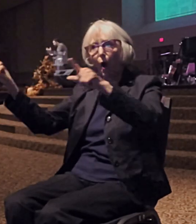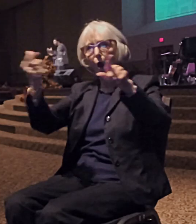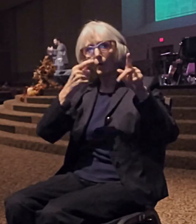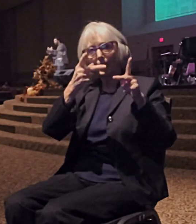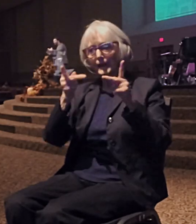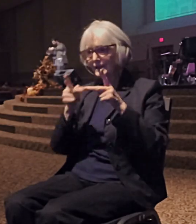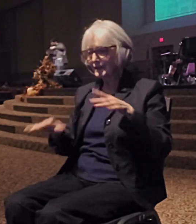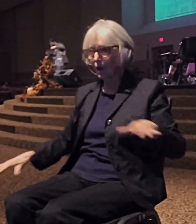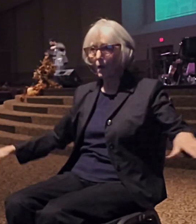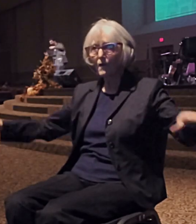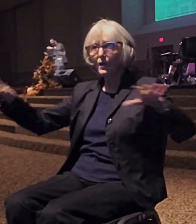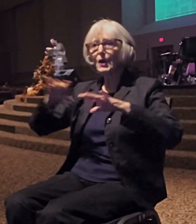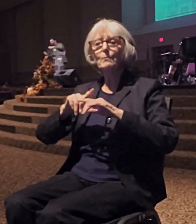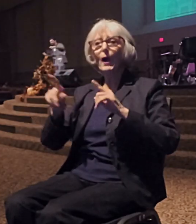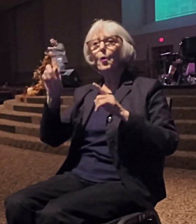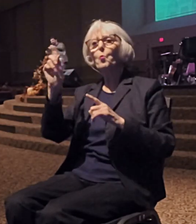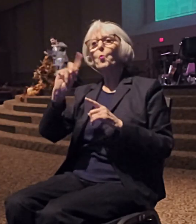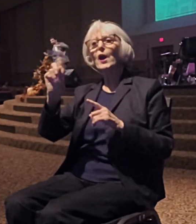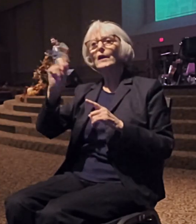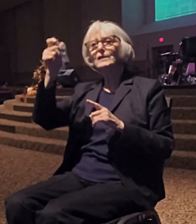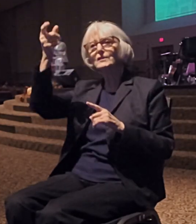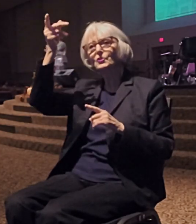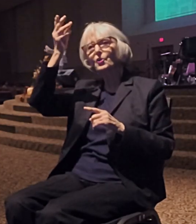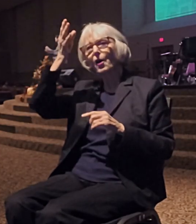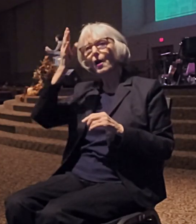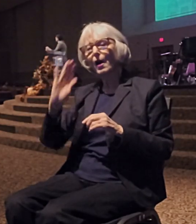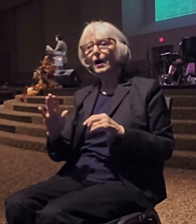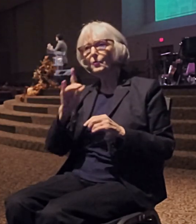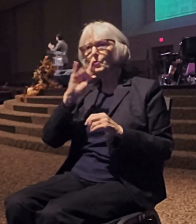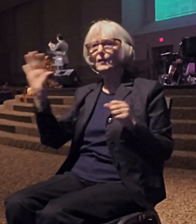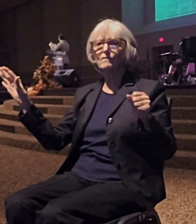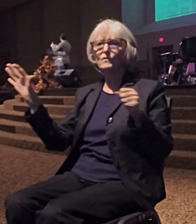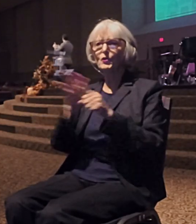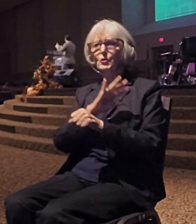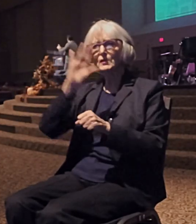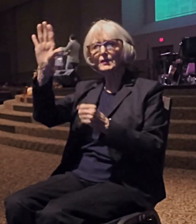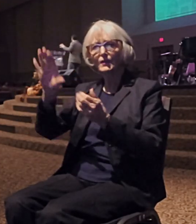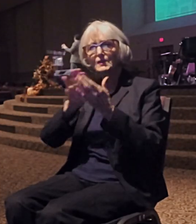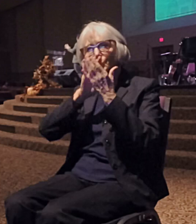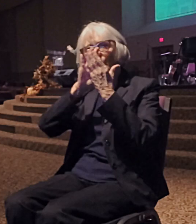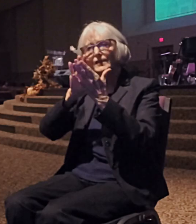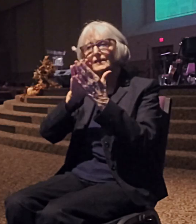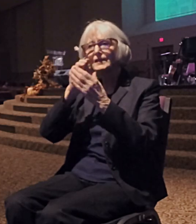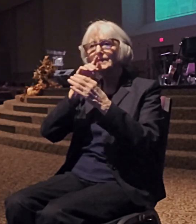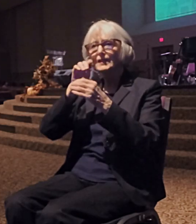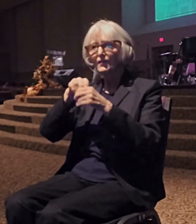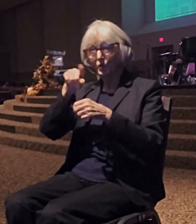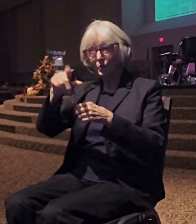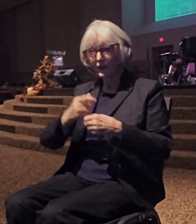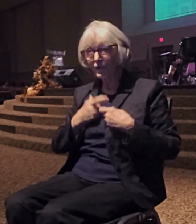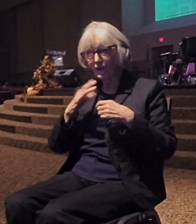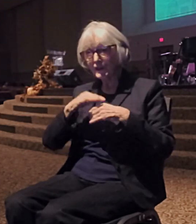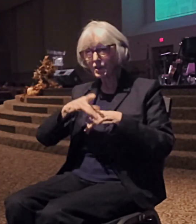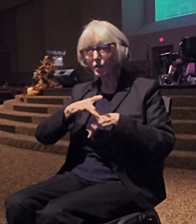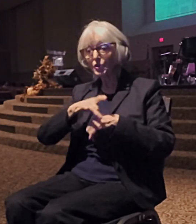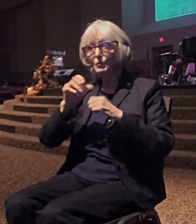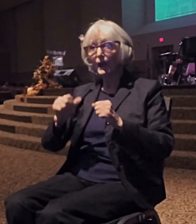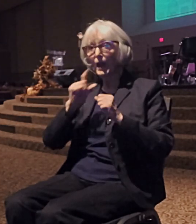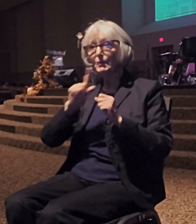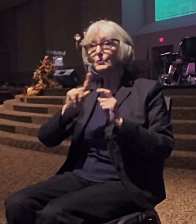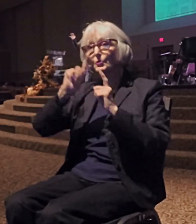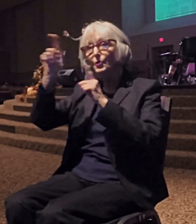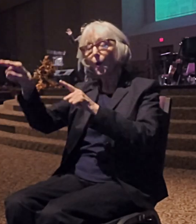but specifically, where has God delighted to place the fullness of his presence such that if you live on this earth, you should be able to